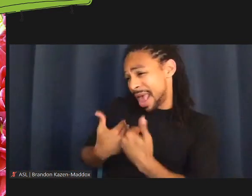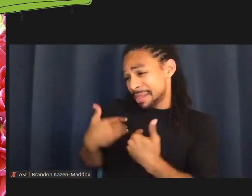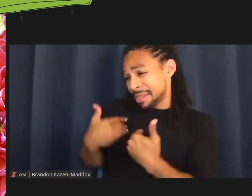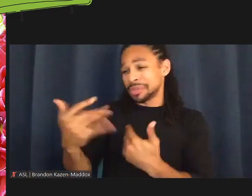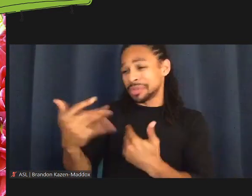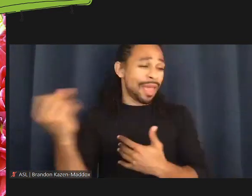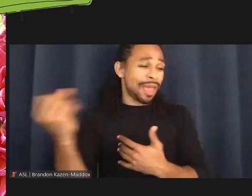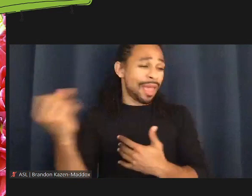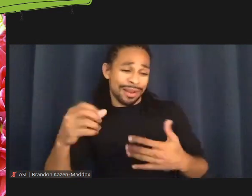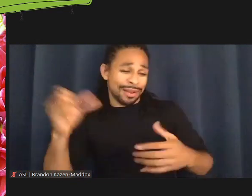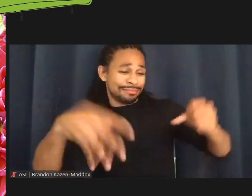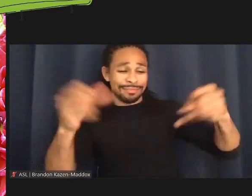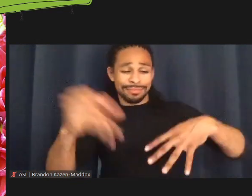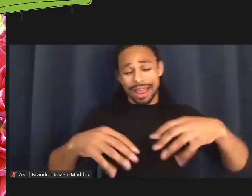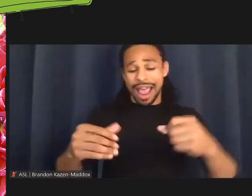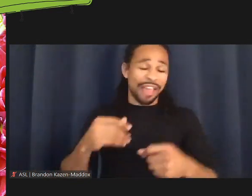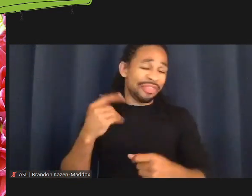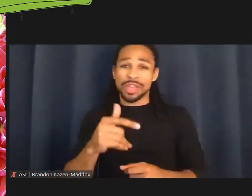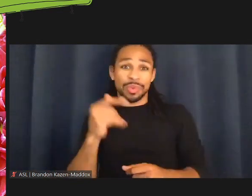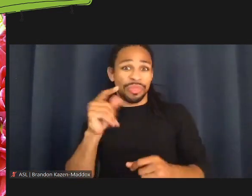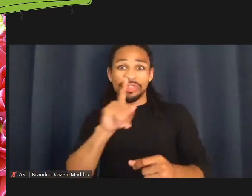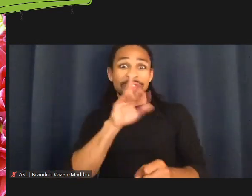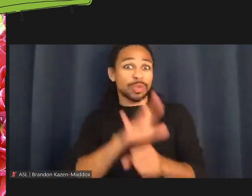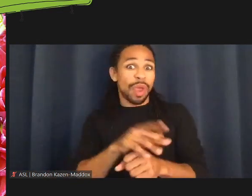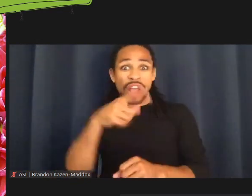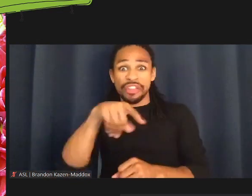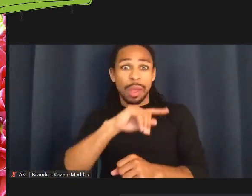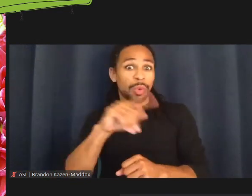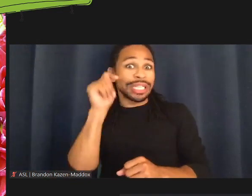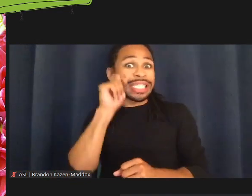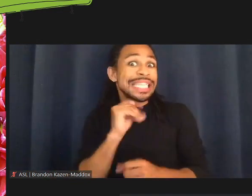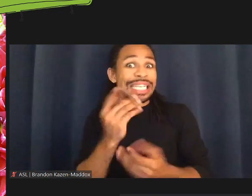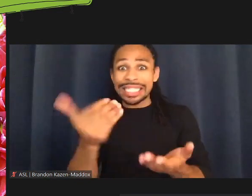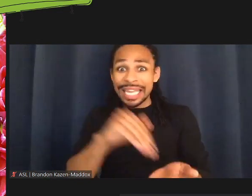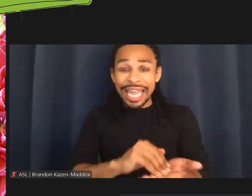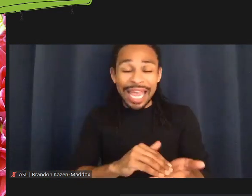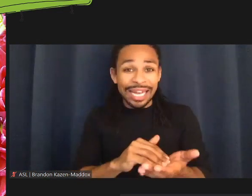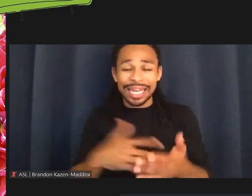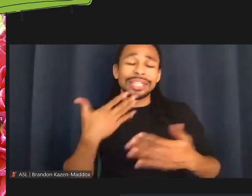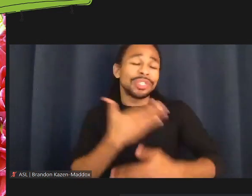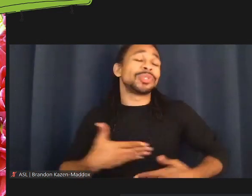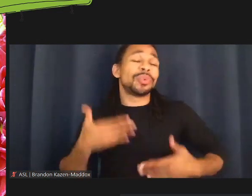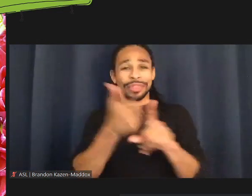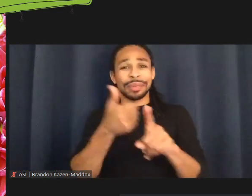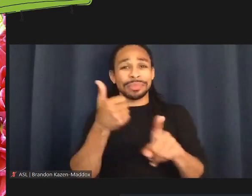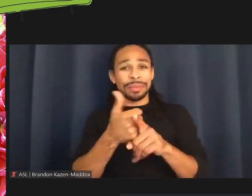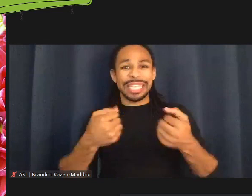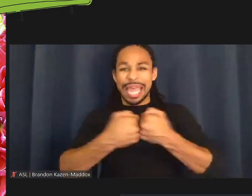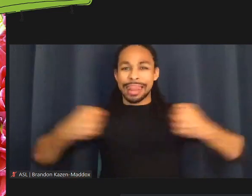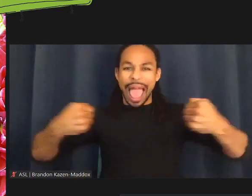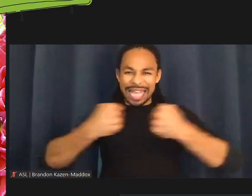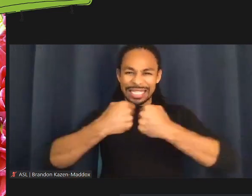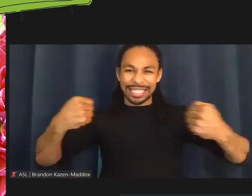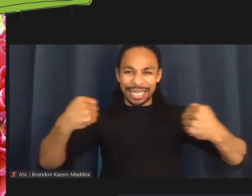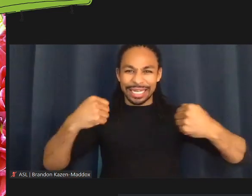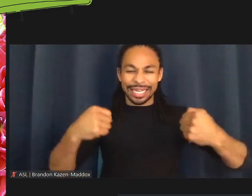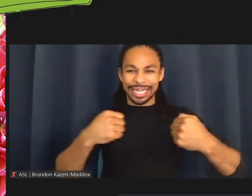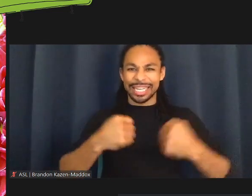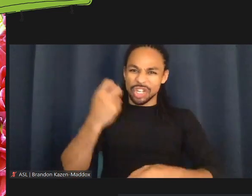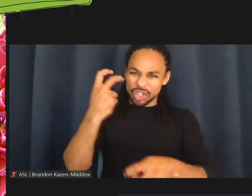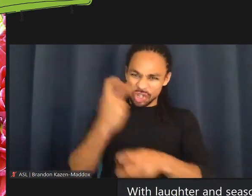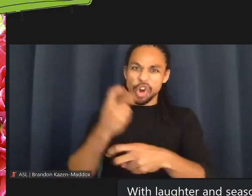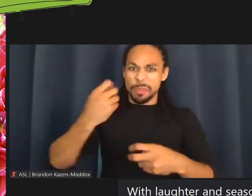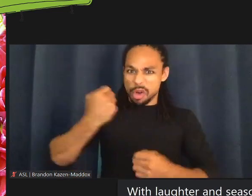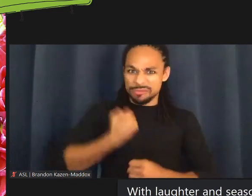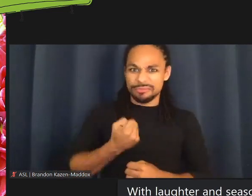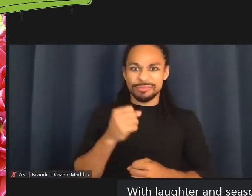again. Talking gossip, stretching limbs, elastic, durable, like seaweed. Come dinner